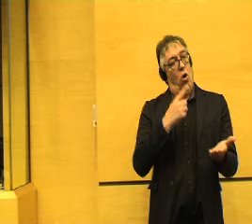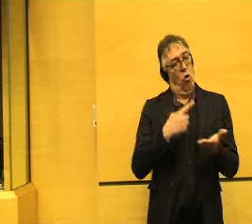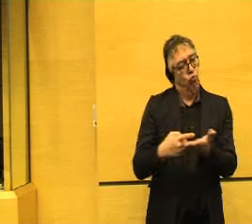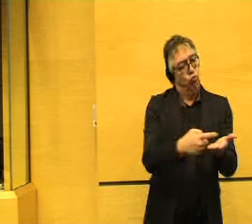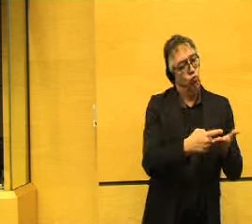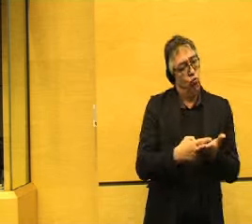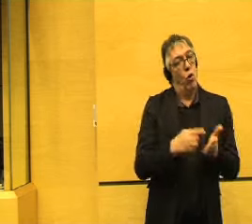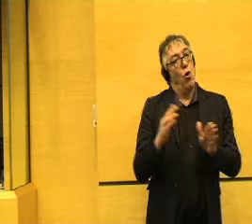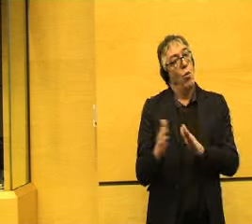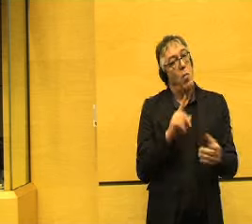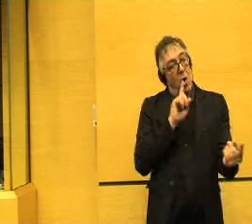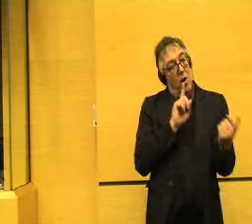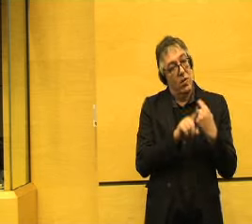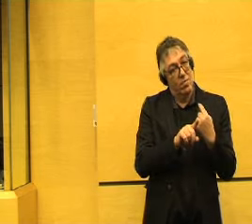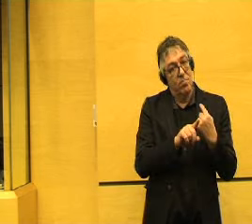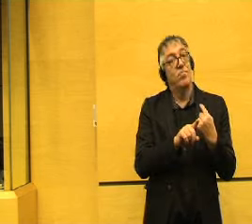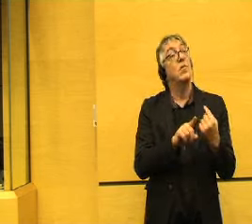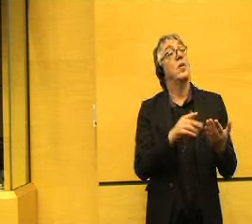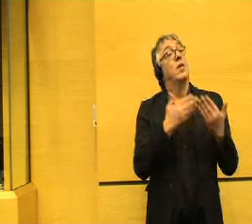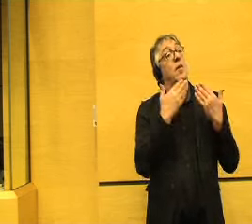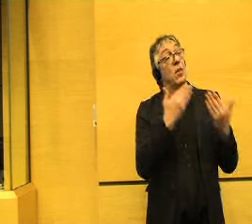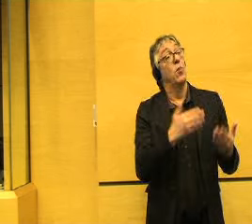meet again to listen to you. Thank you.